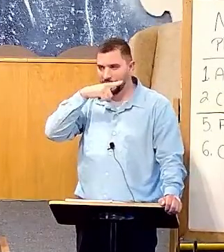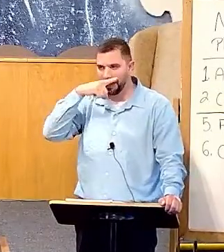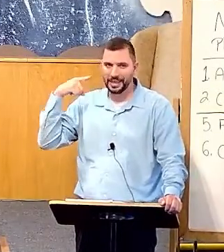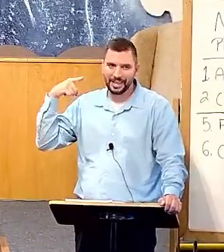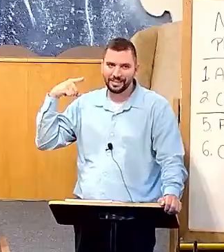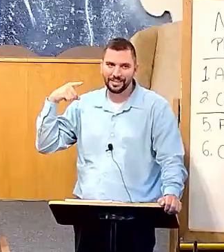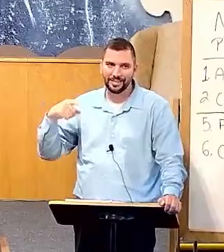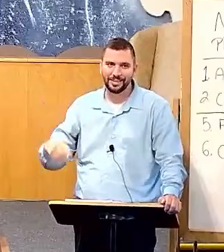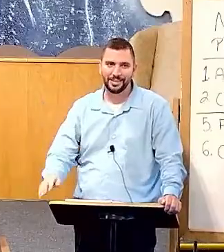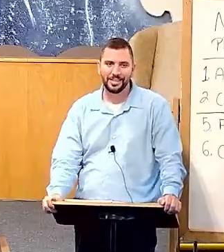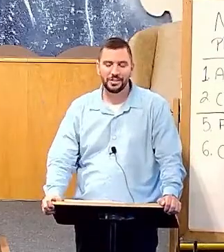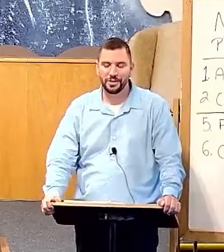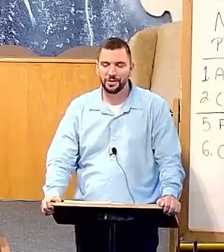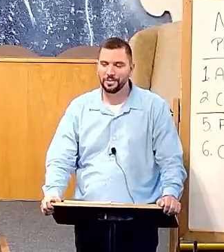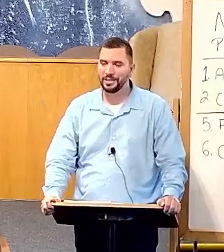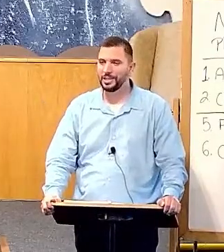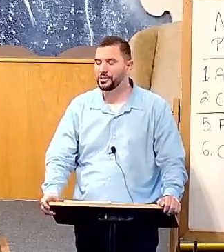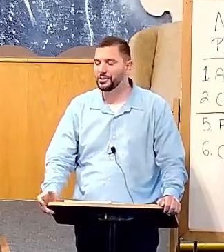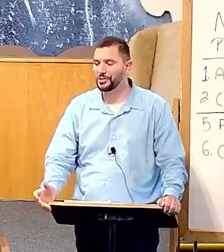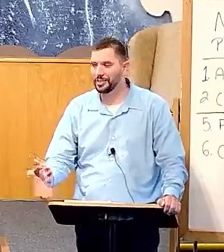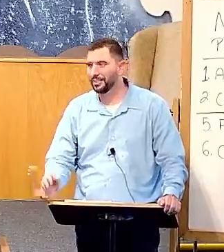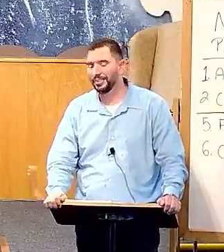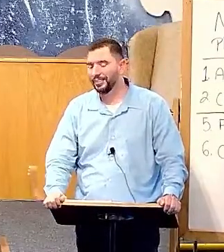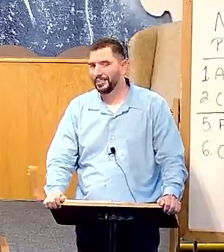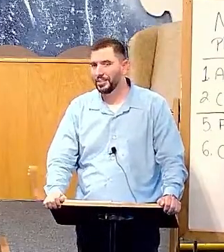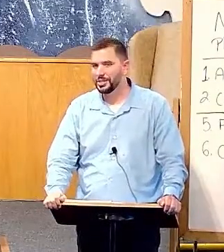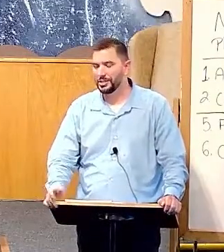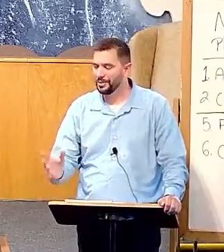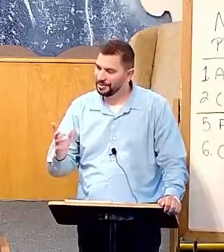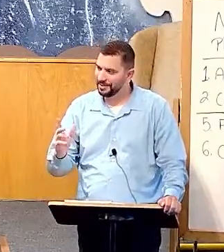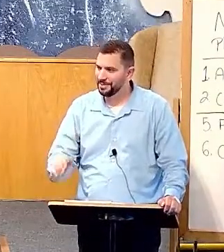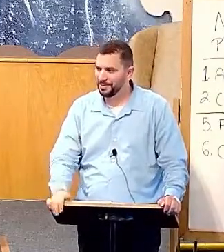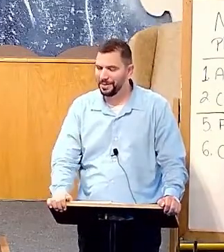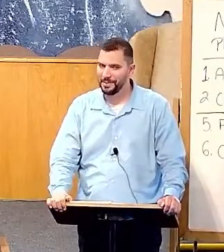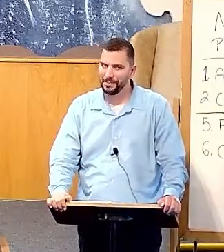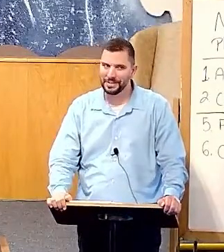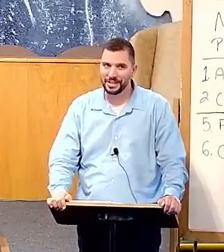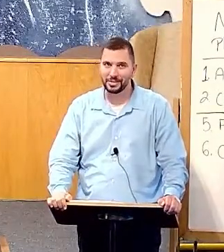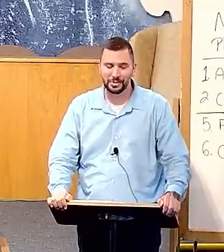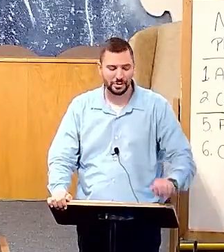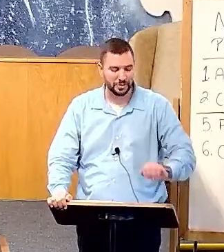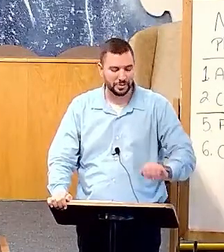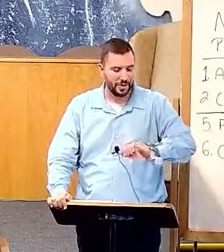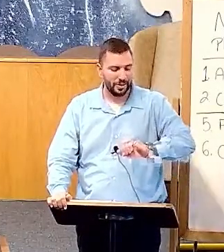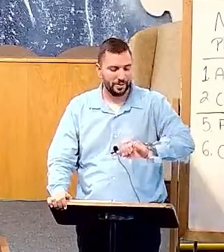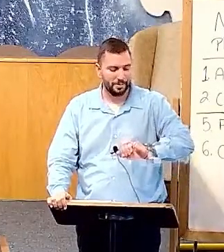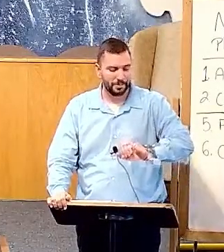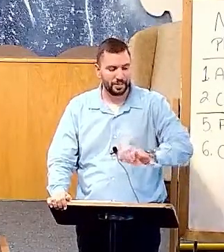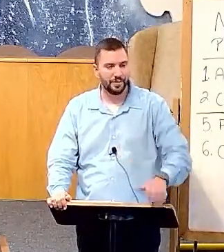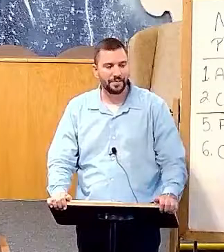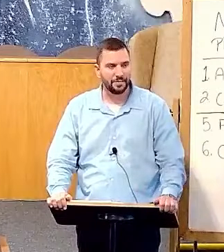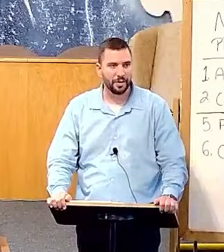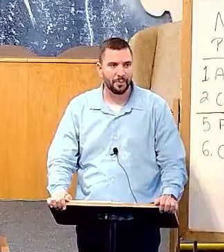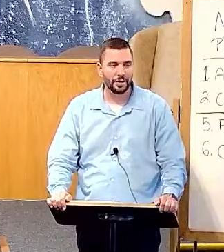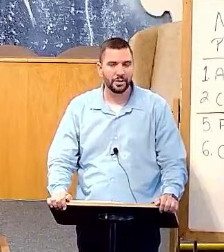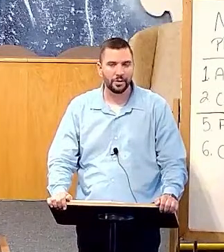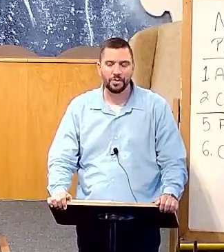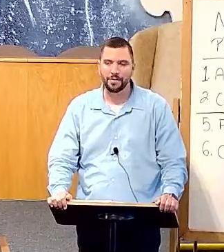that. So interesting. So be precise with those. It is 5:54. I want to go over a few more